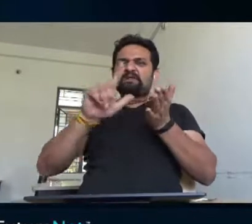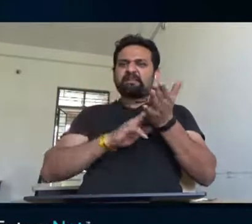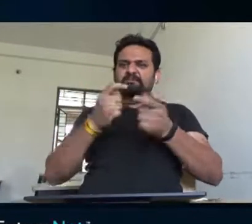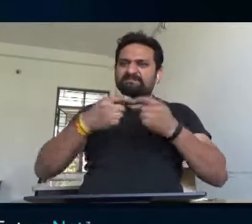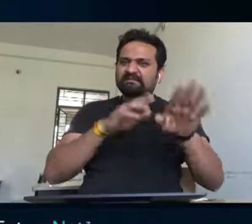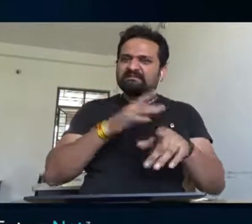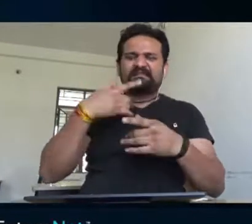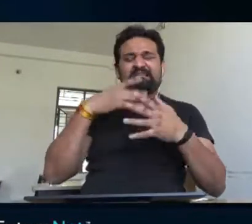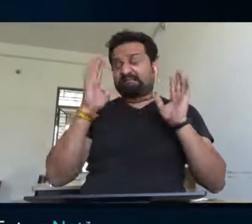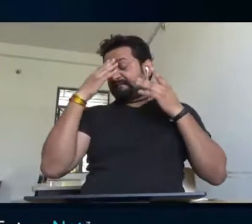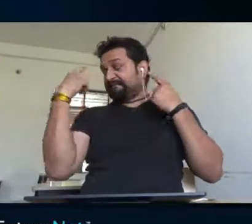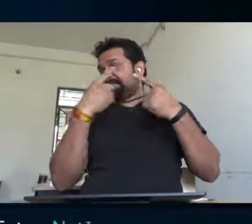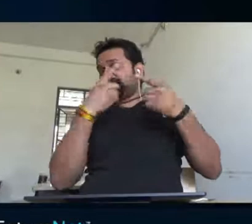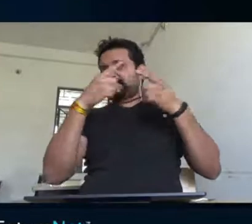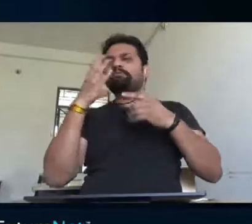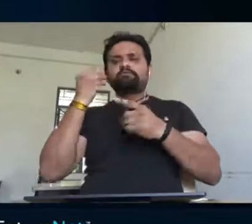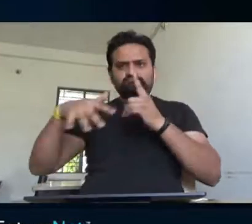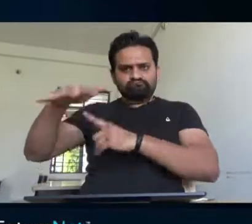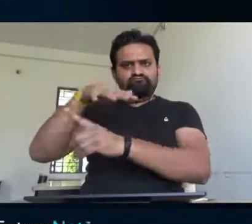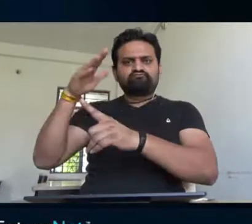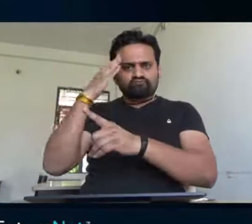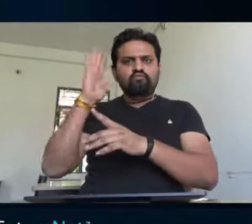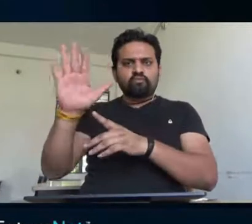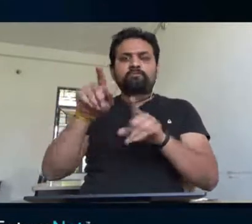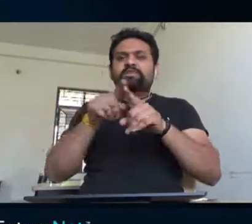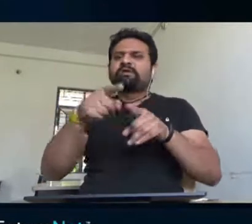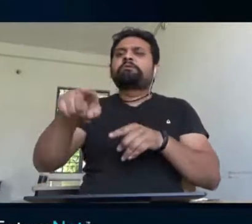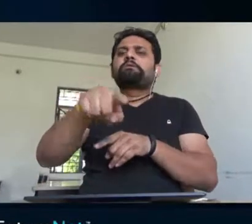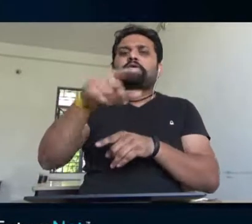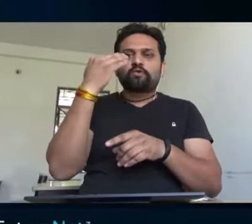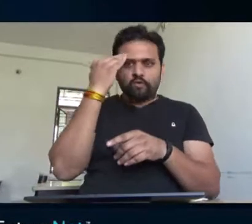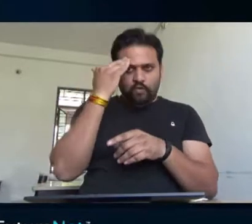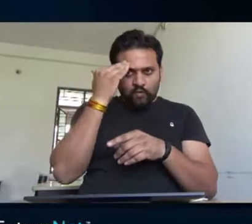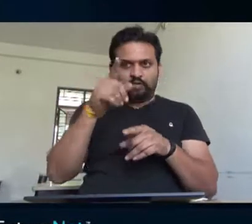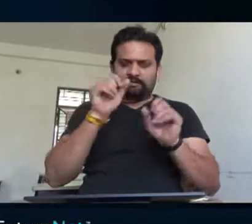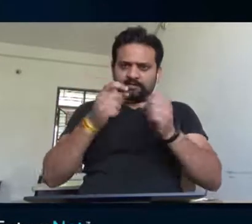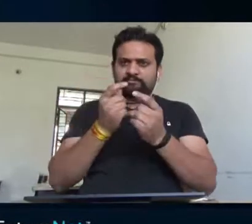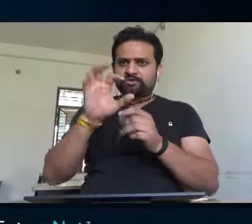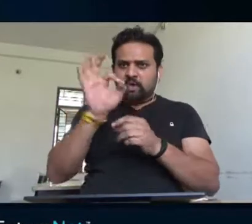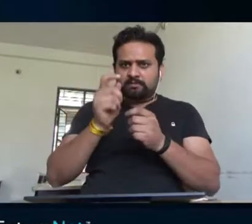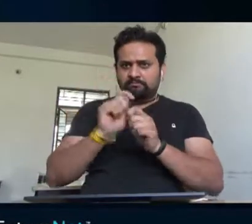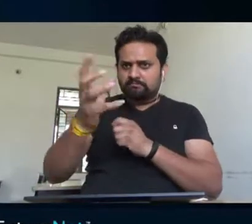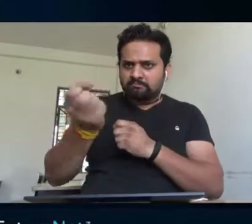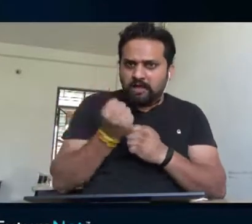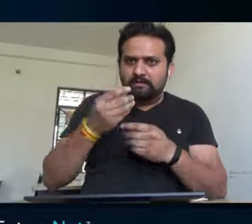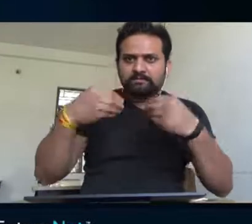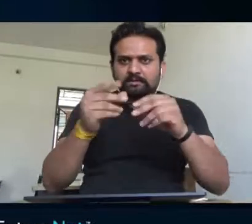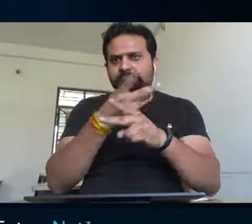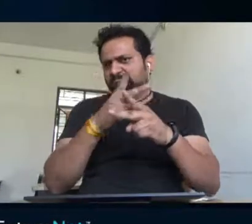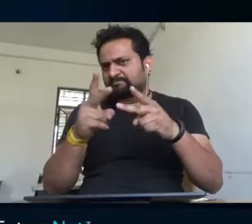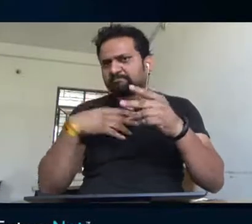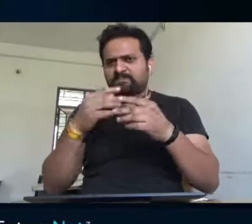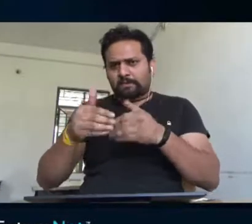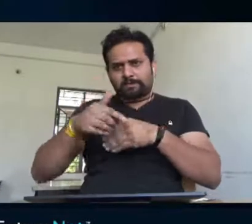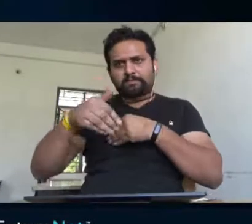ever they will have a real coin, whatever. But you know, now you can, and anytime you can sell and buy the coin. I will tell you a little bit more in a